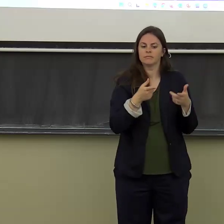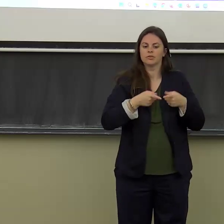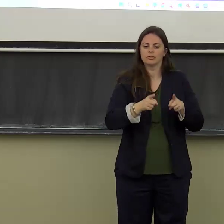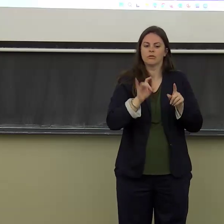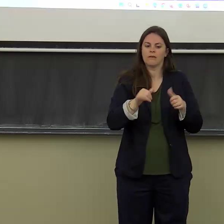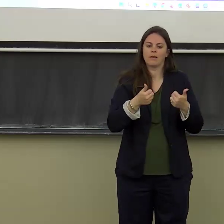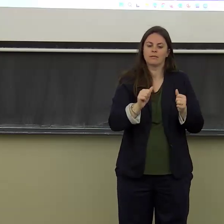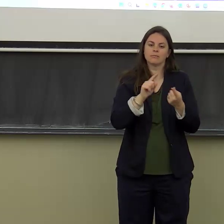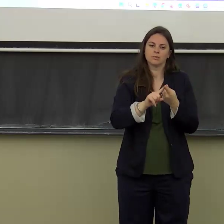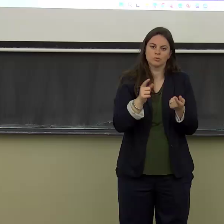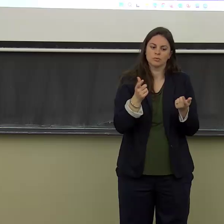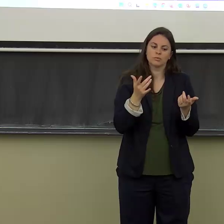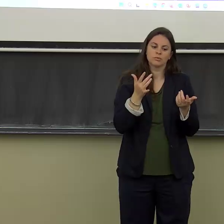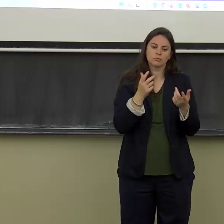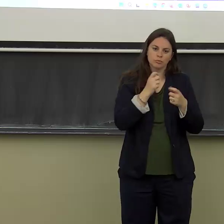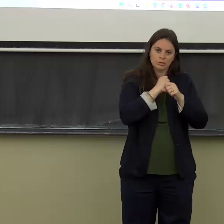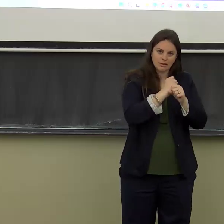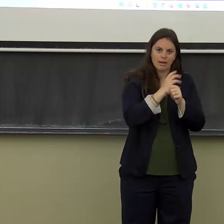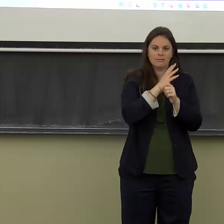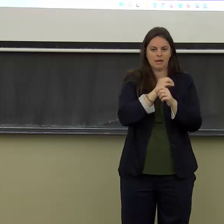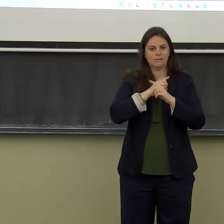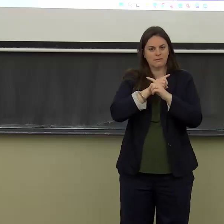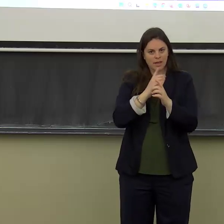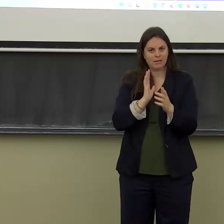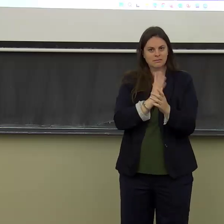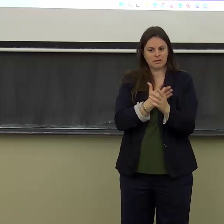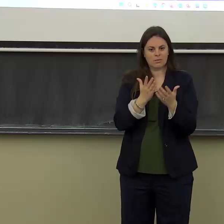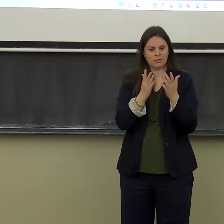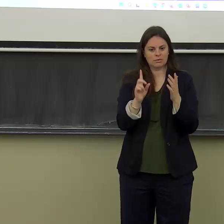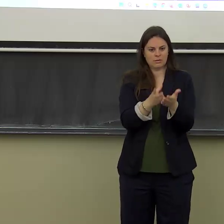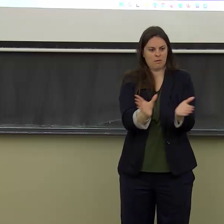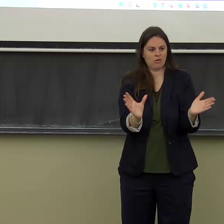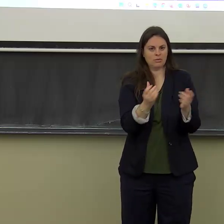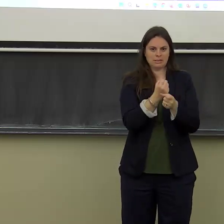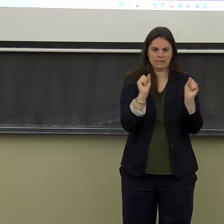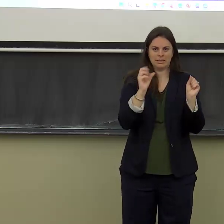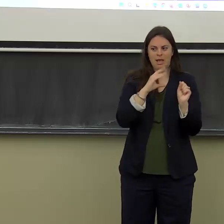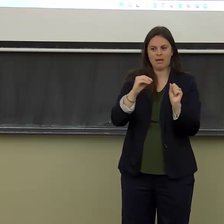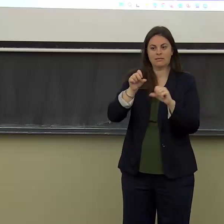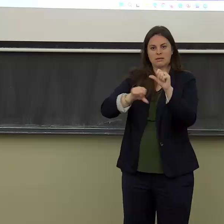to protect and defend democracy and to defend science to some extent.